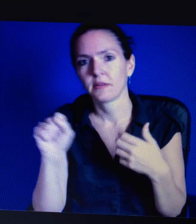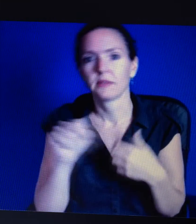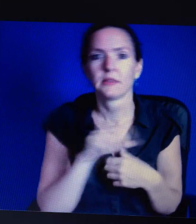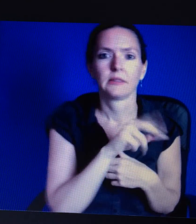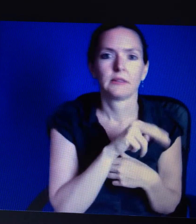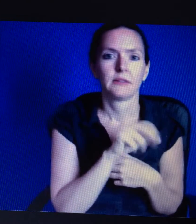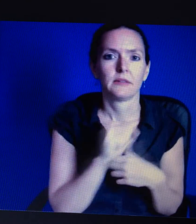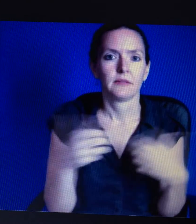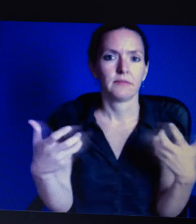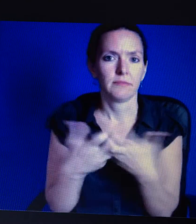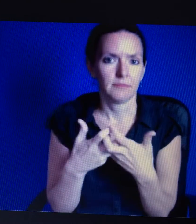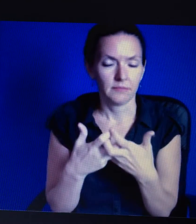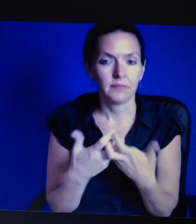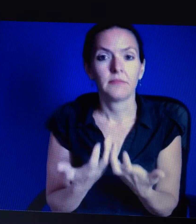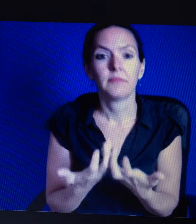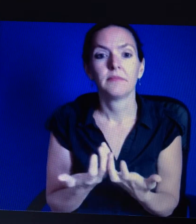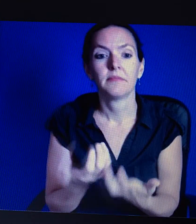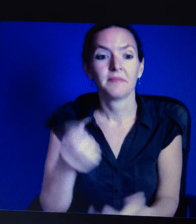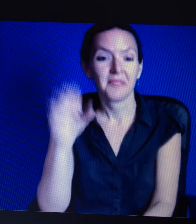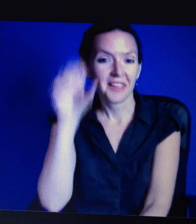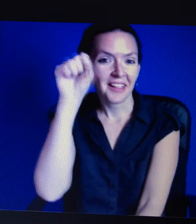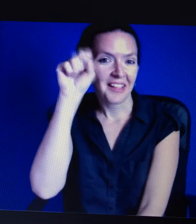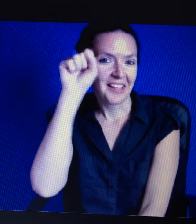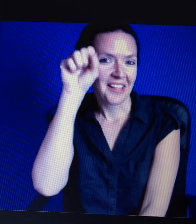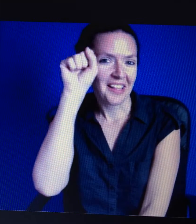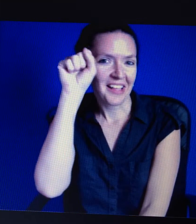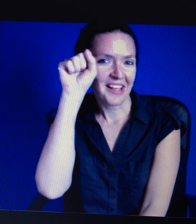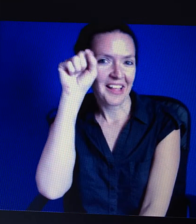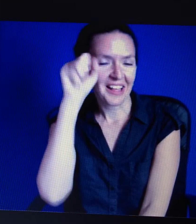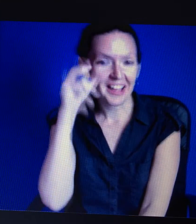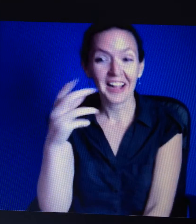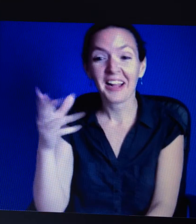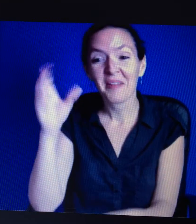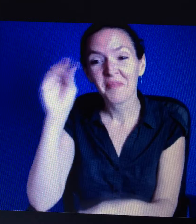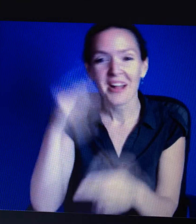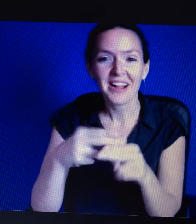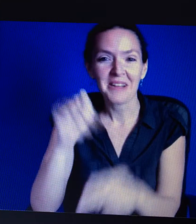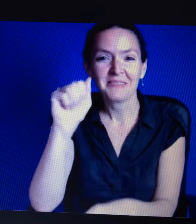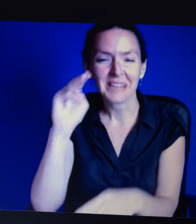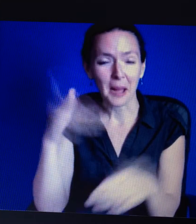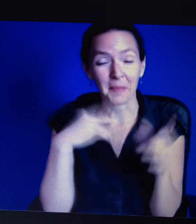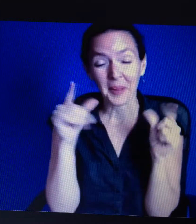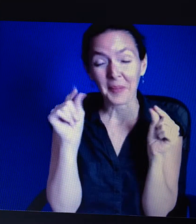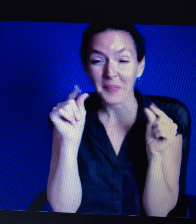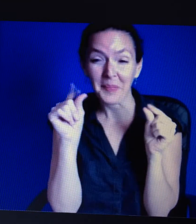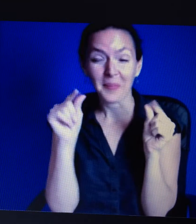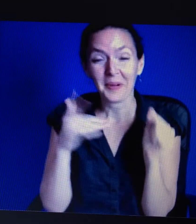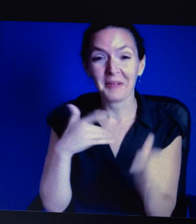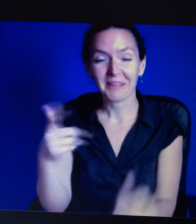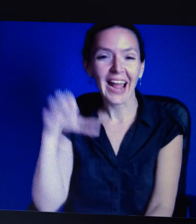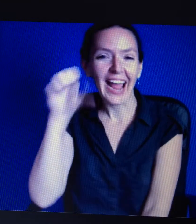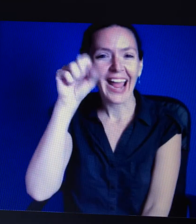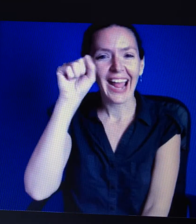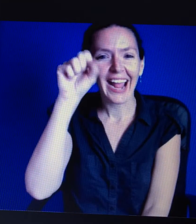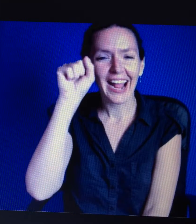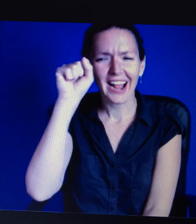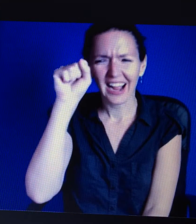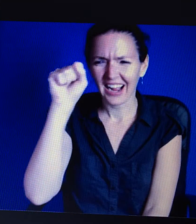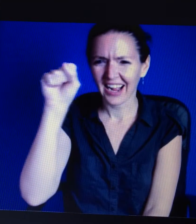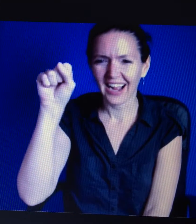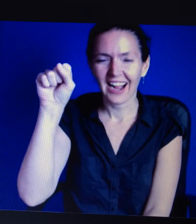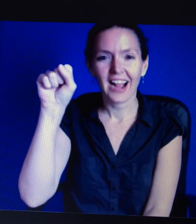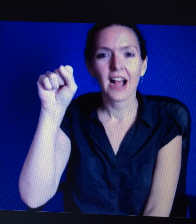It's so confusing whenever you combine ANS and DNS. Like if there's an S where a girl named Sam and she winks a lot.